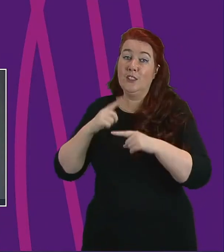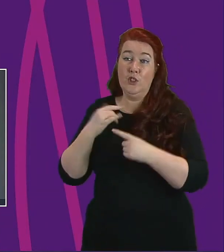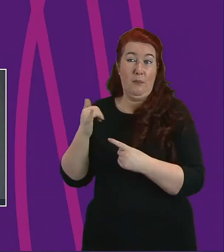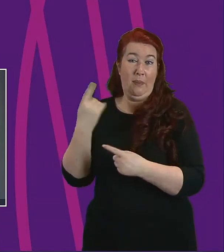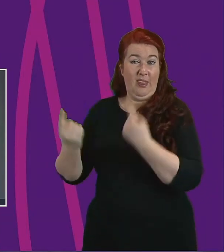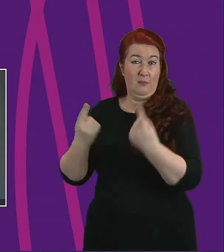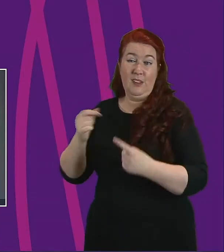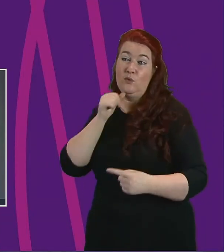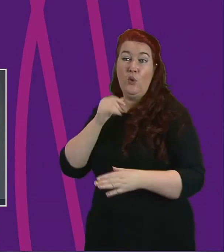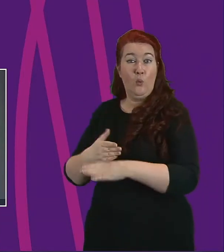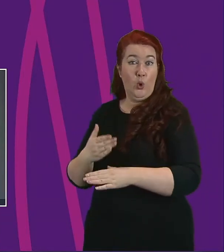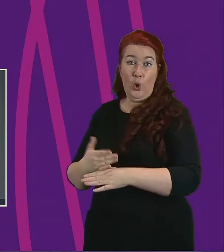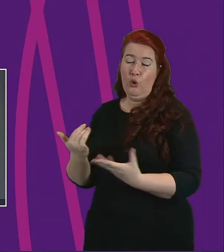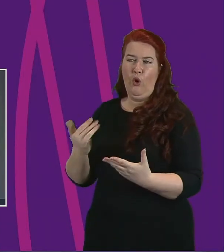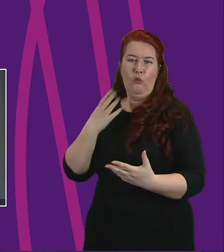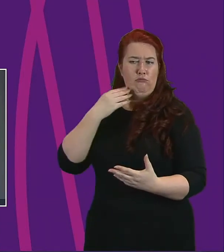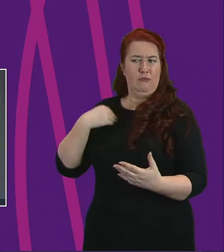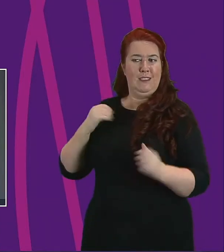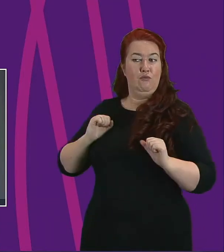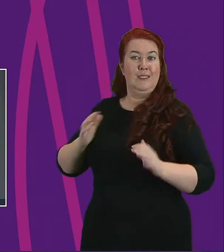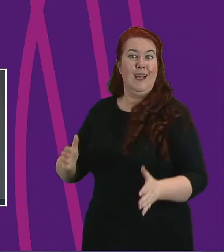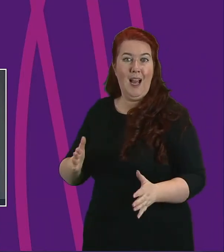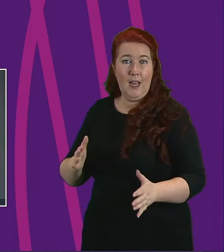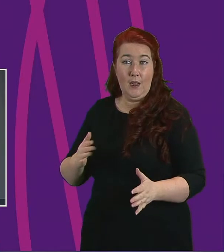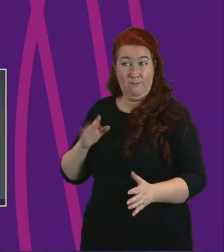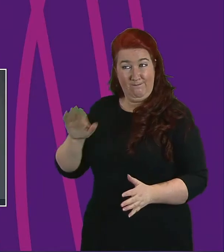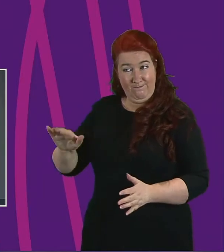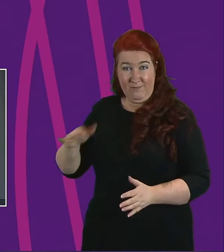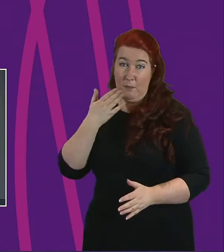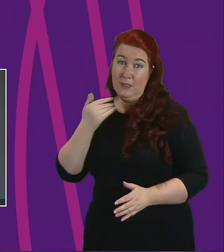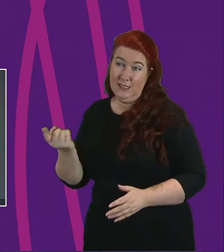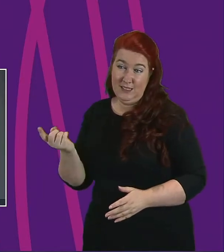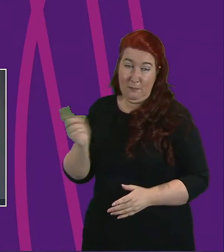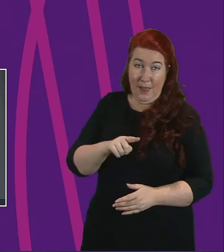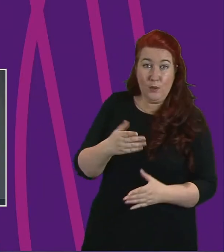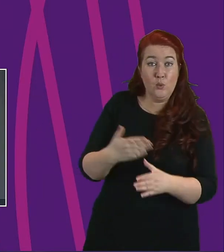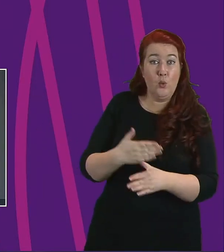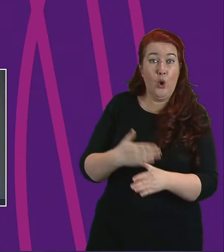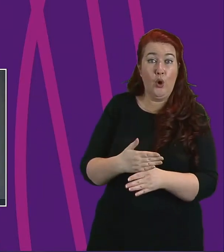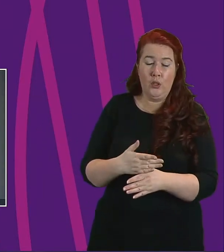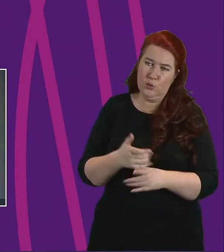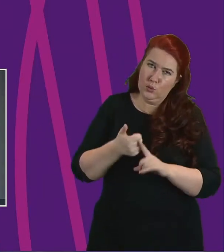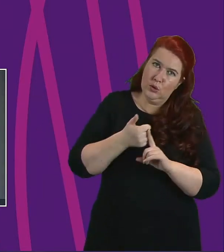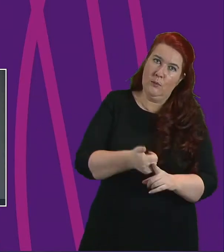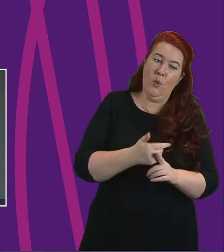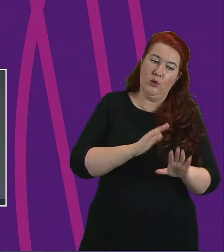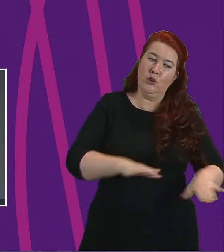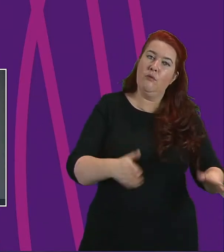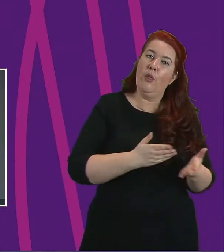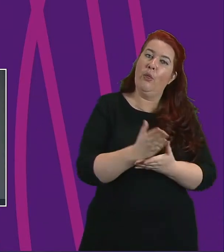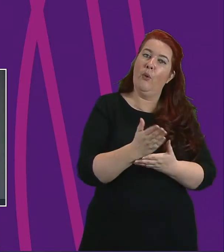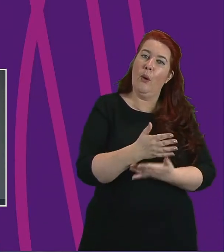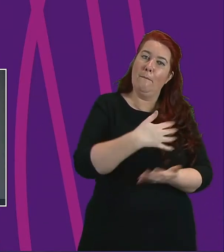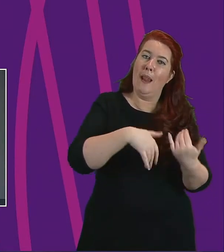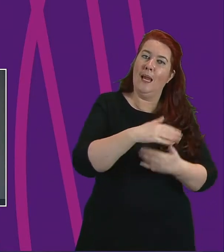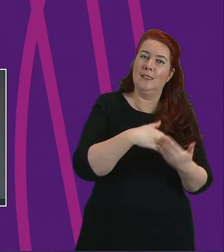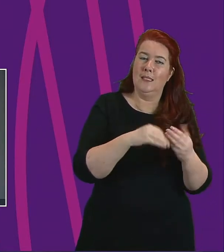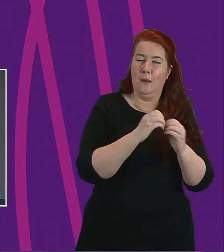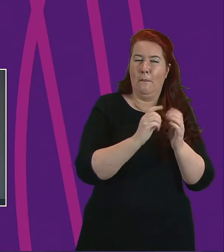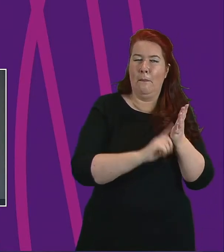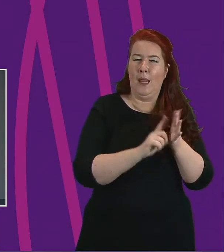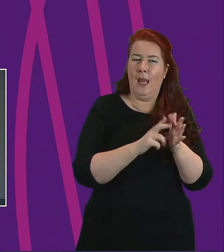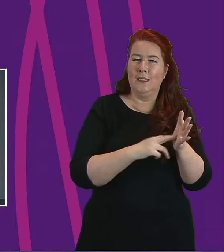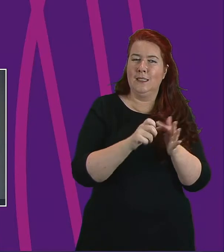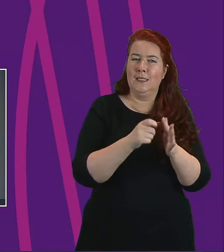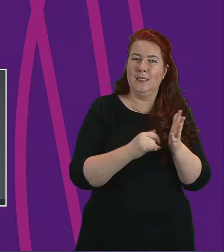or recently retired to consider returning to work to support children through the blended model of learning. Local authorities